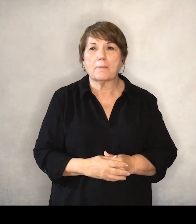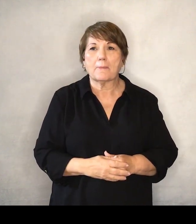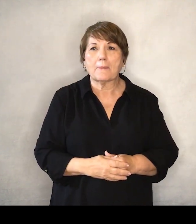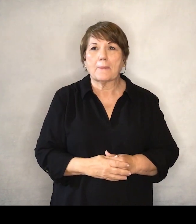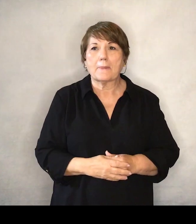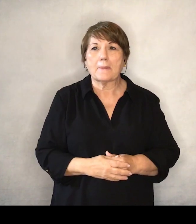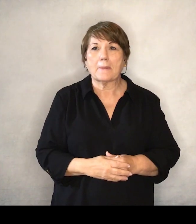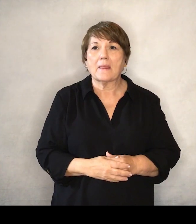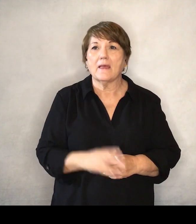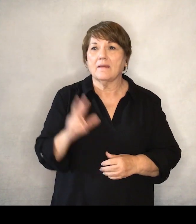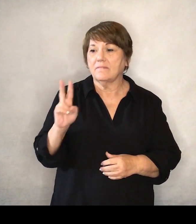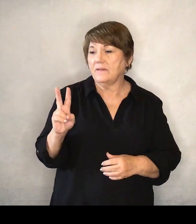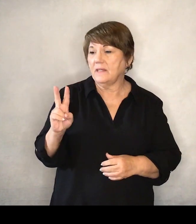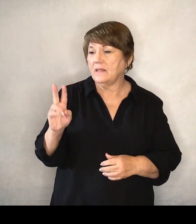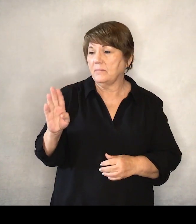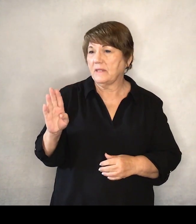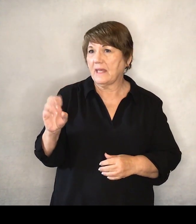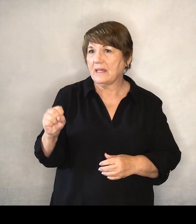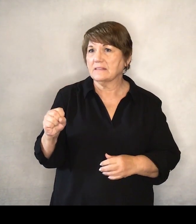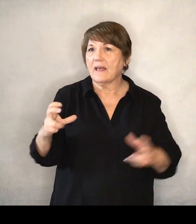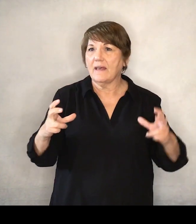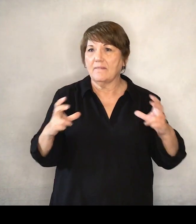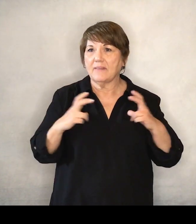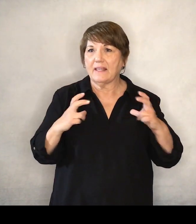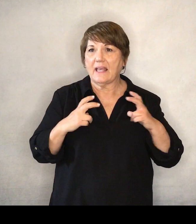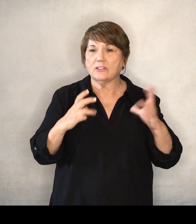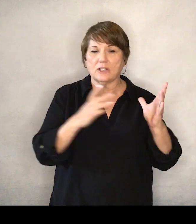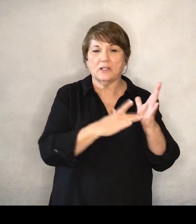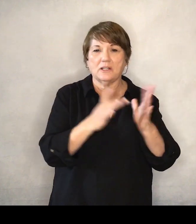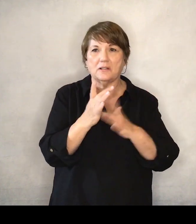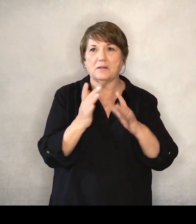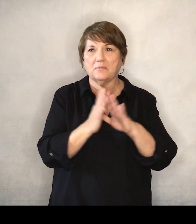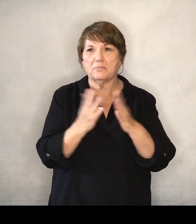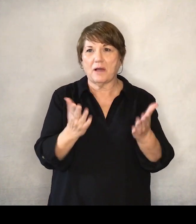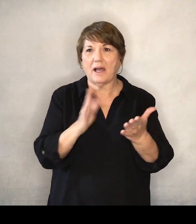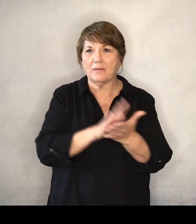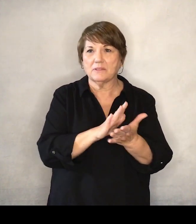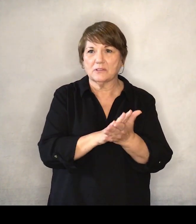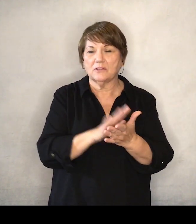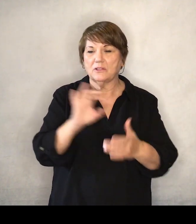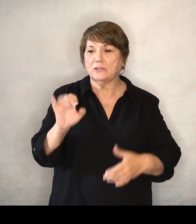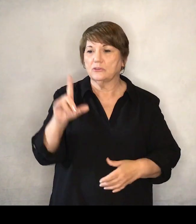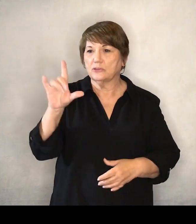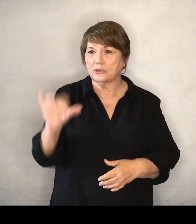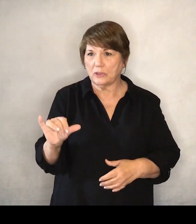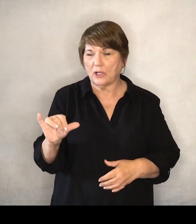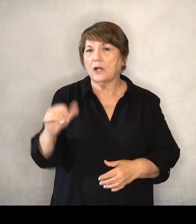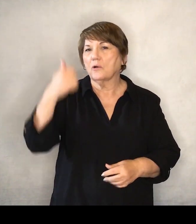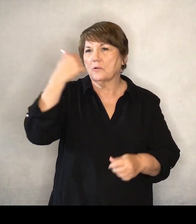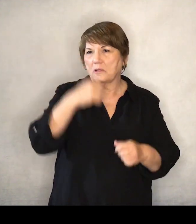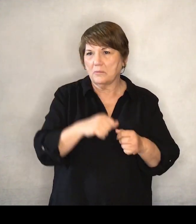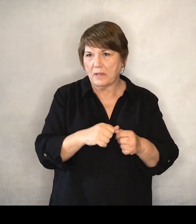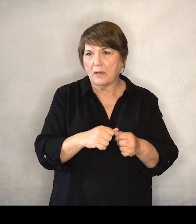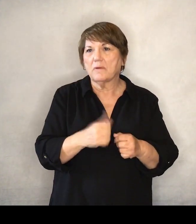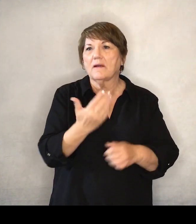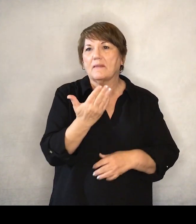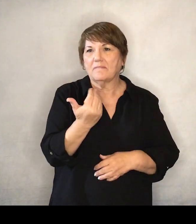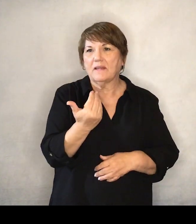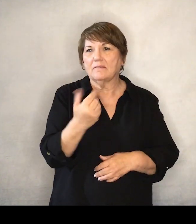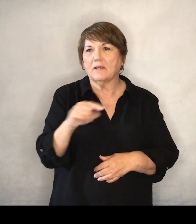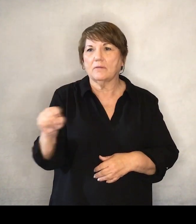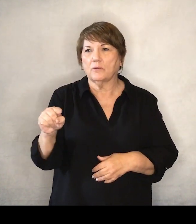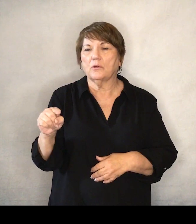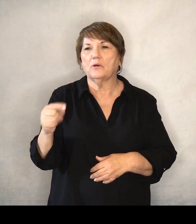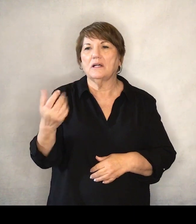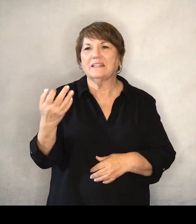Next is VBS, right? Yeah, yay. So VBS is coming in July, so save that date, July 15th through the